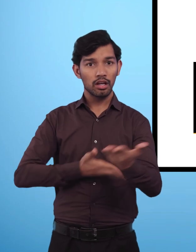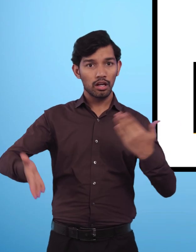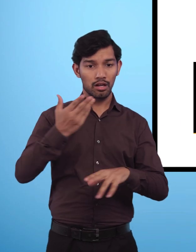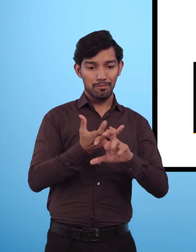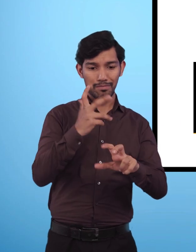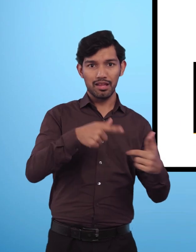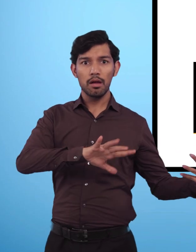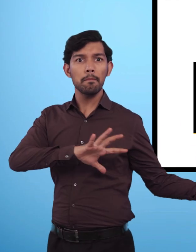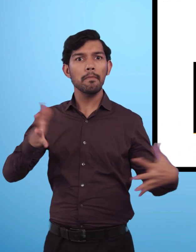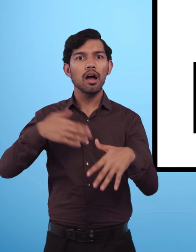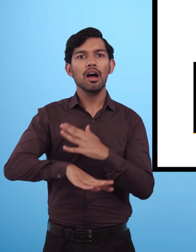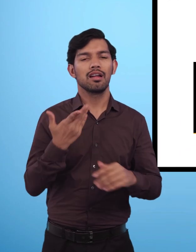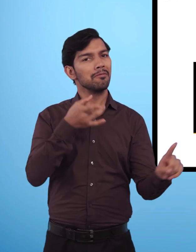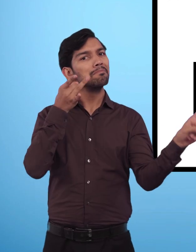Rocks are made up of minerals.